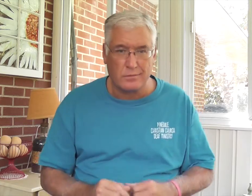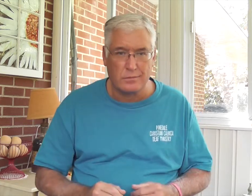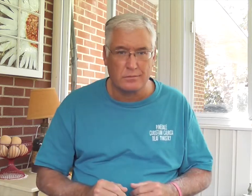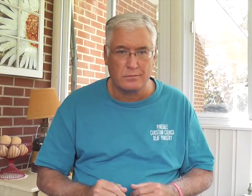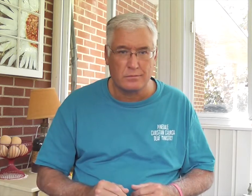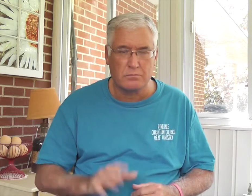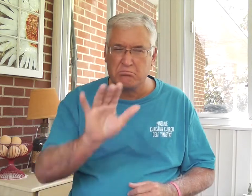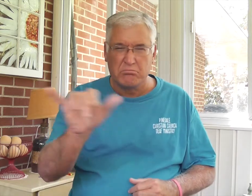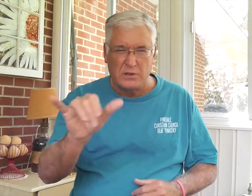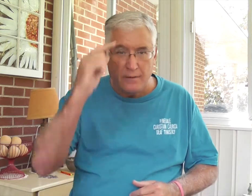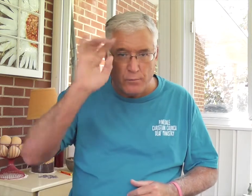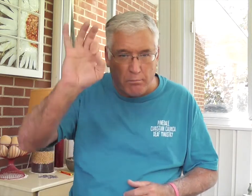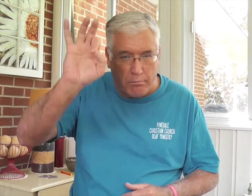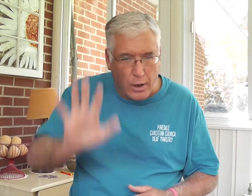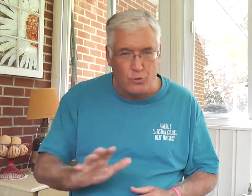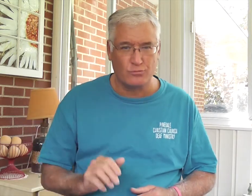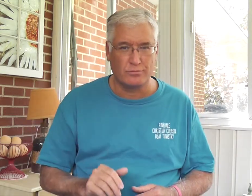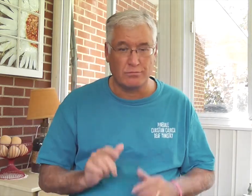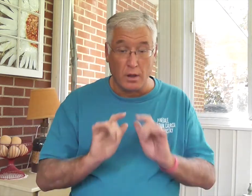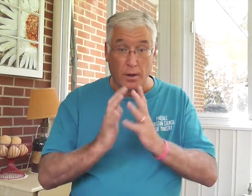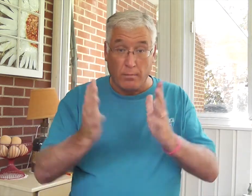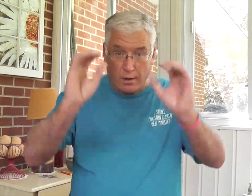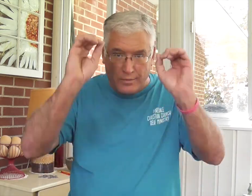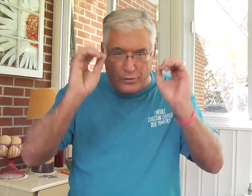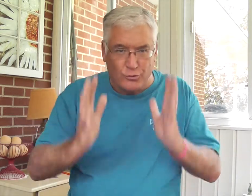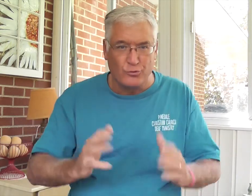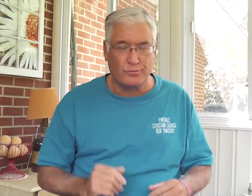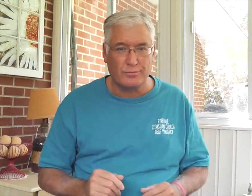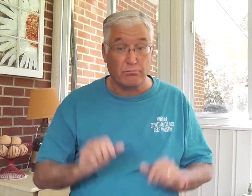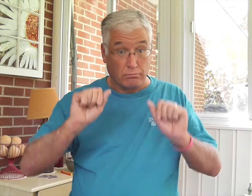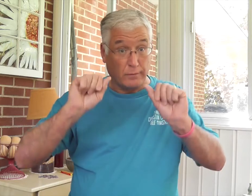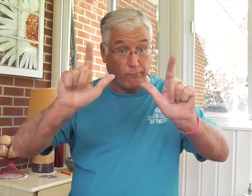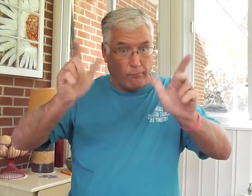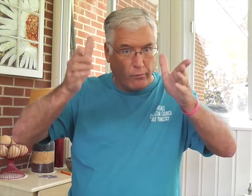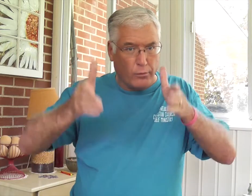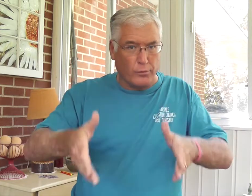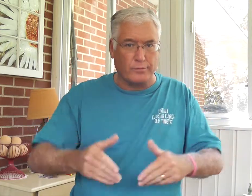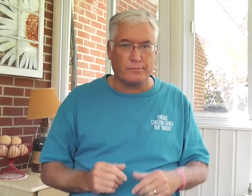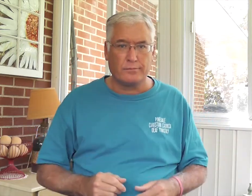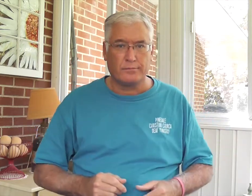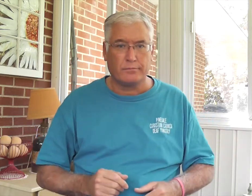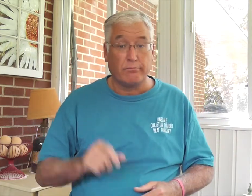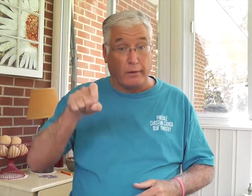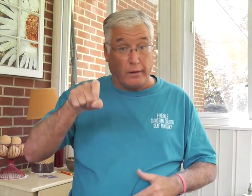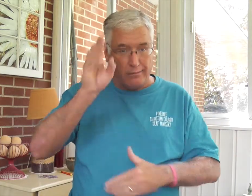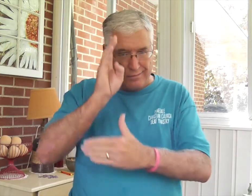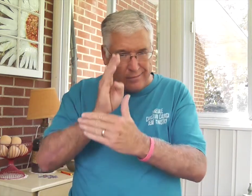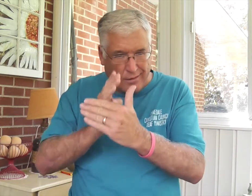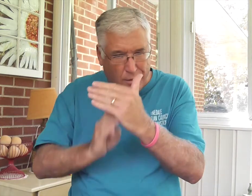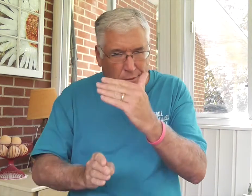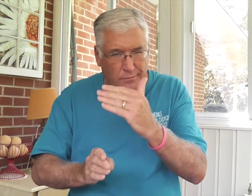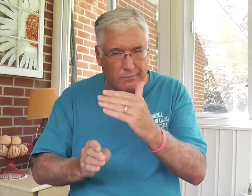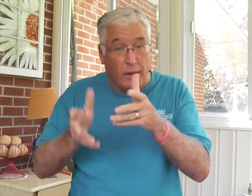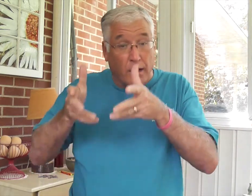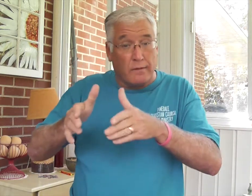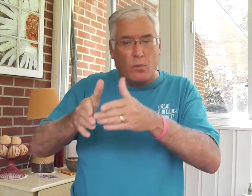meant that they should be humble. Like pastors and biblical teachers and vloggers, they need to